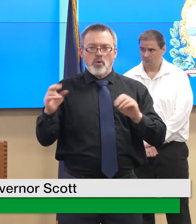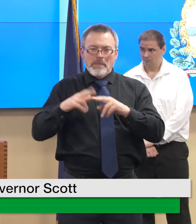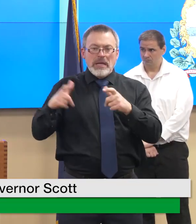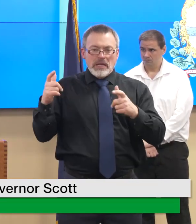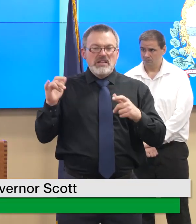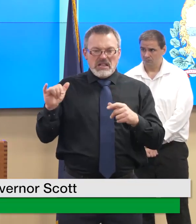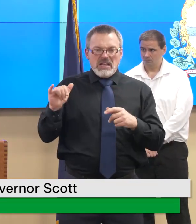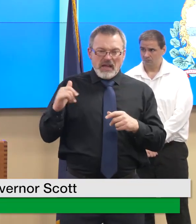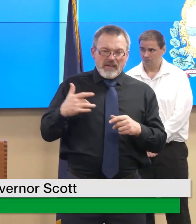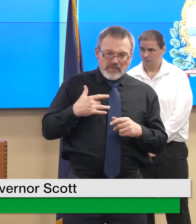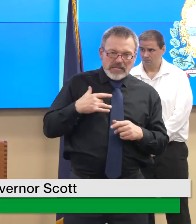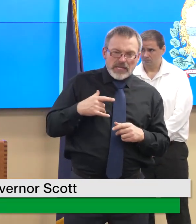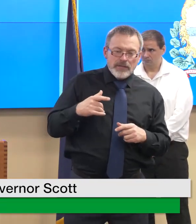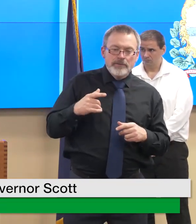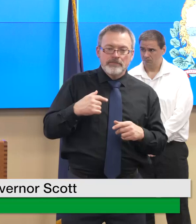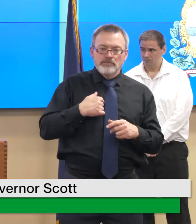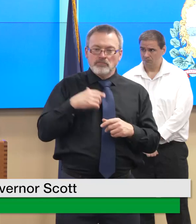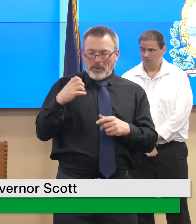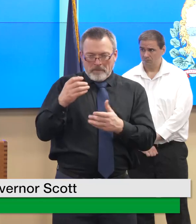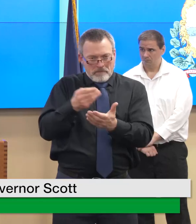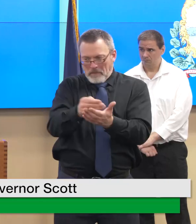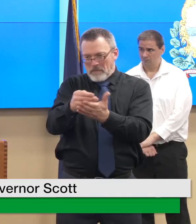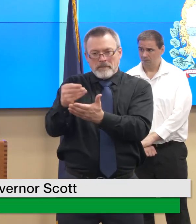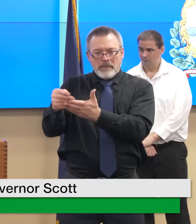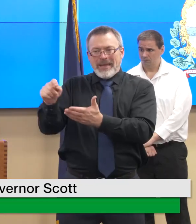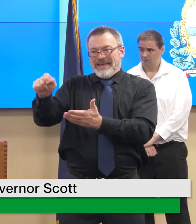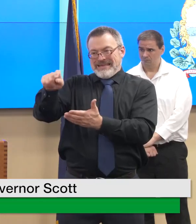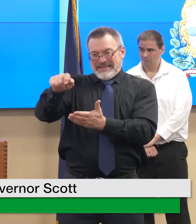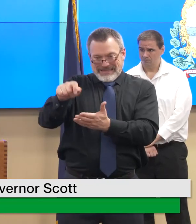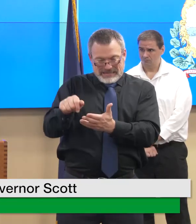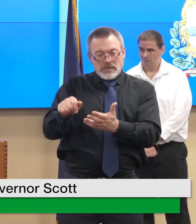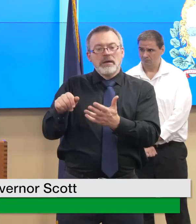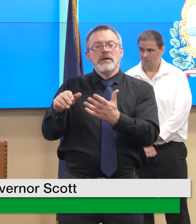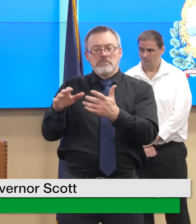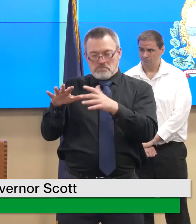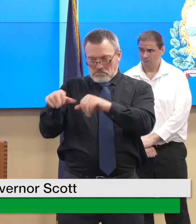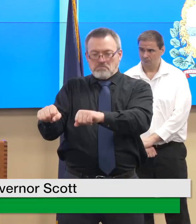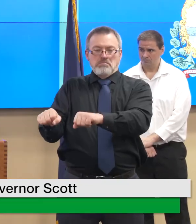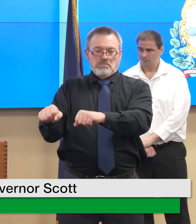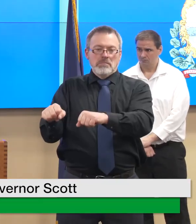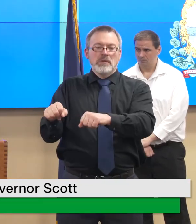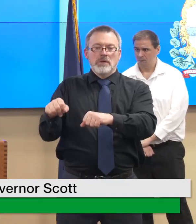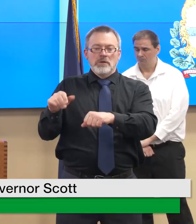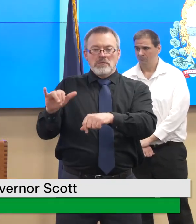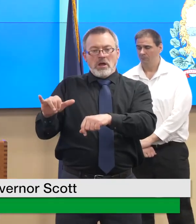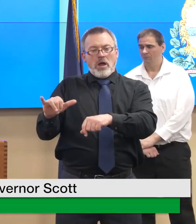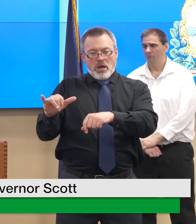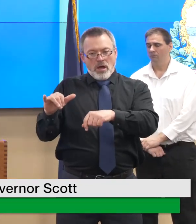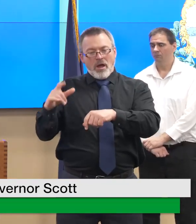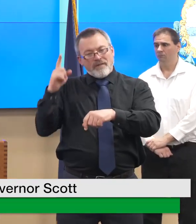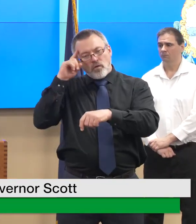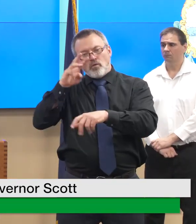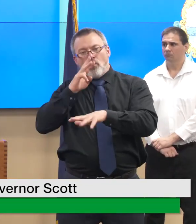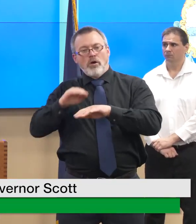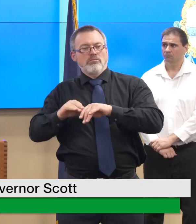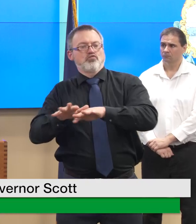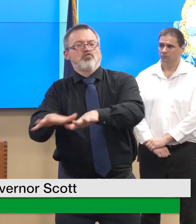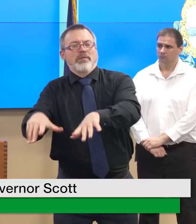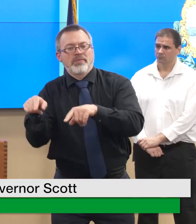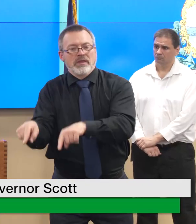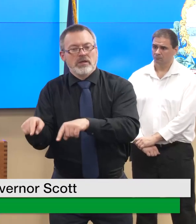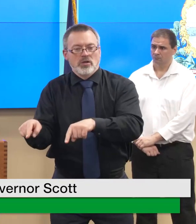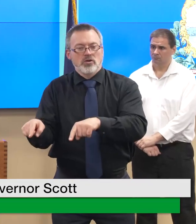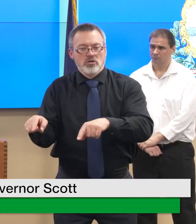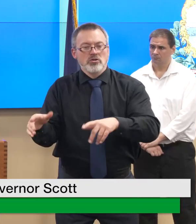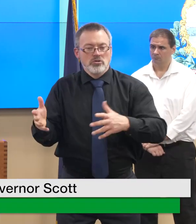pursuing FEMA buyouts, and taking those opportunities to create additional storage within the watershed, allowing the